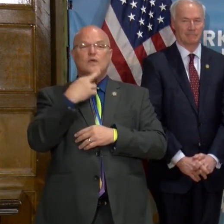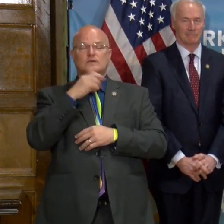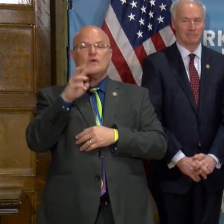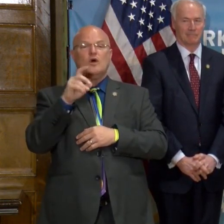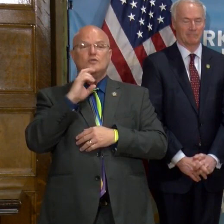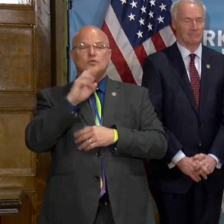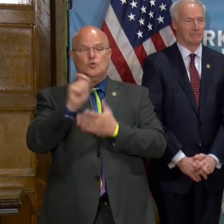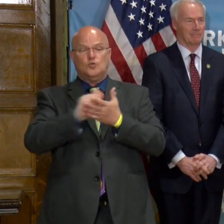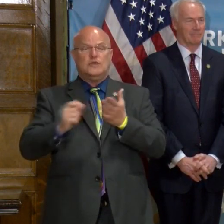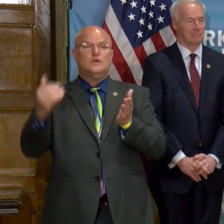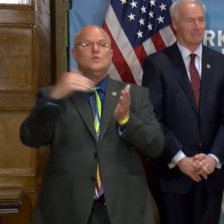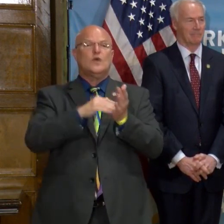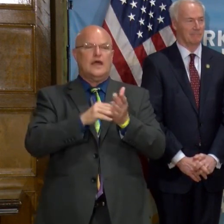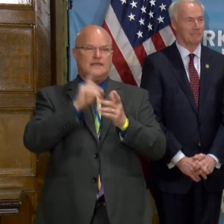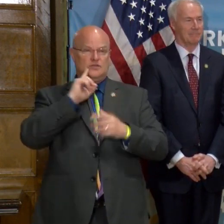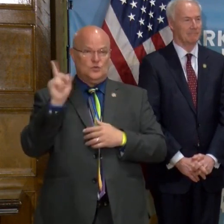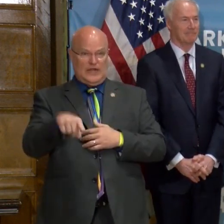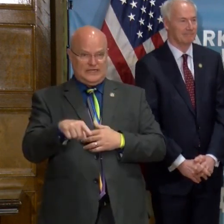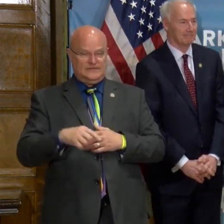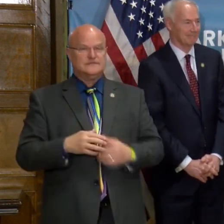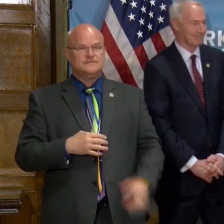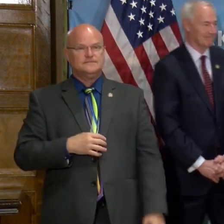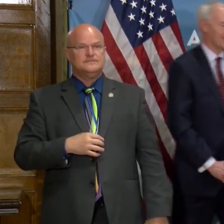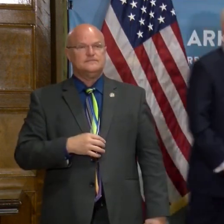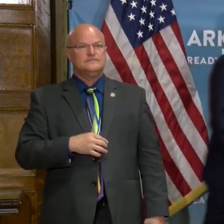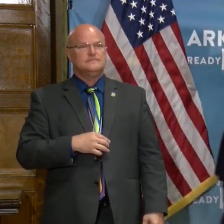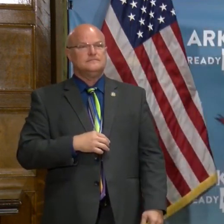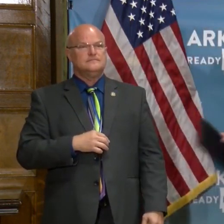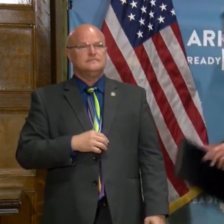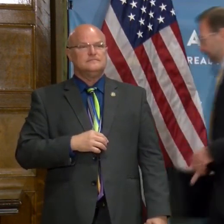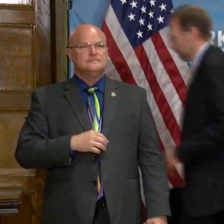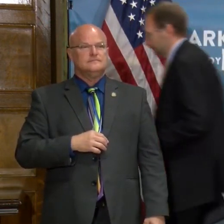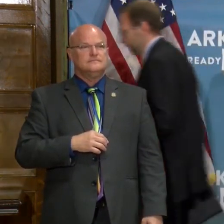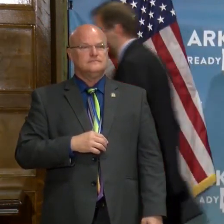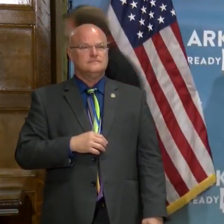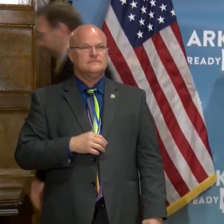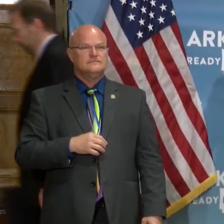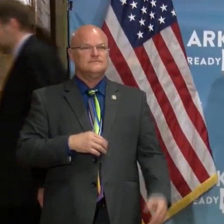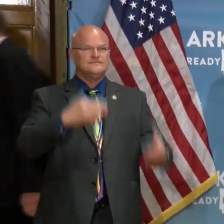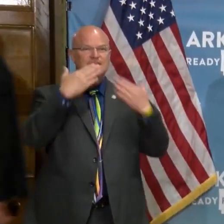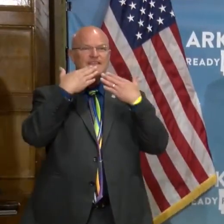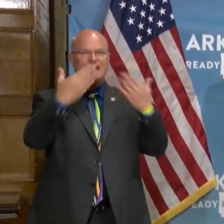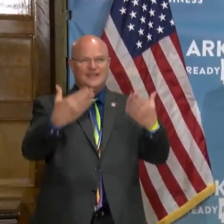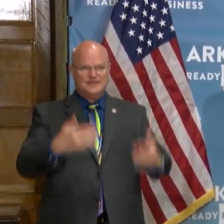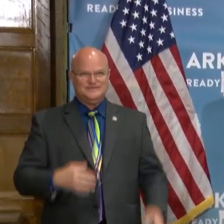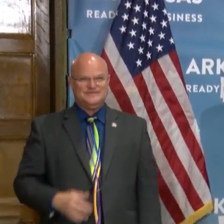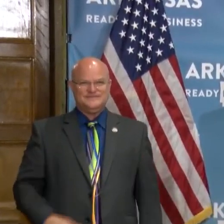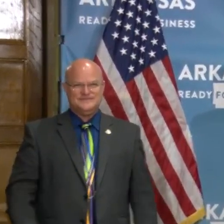restaurant owners to rewrite the directive. Thank you.